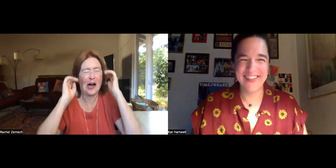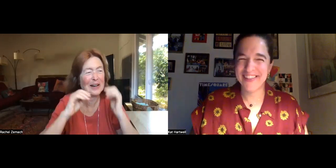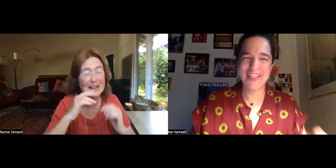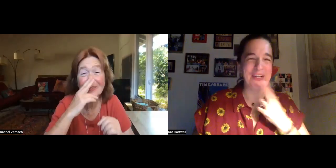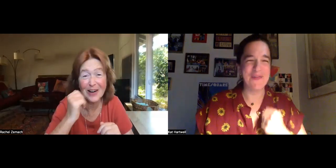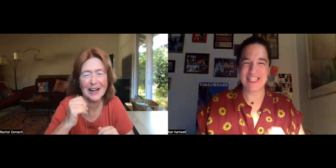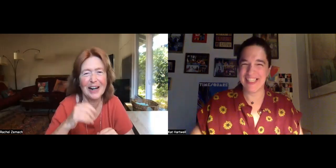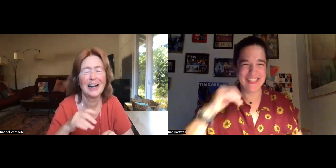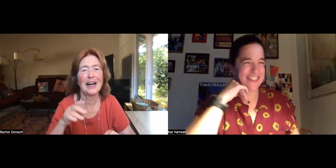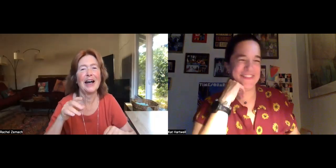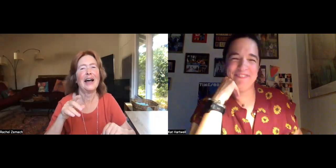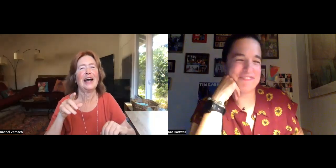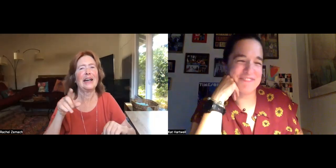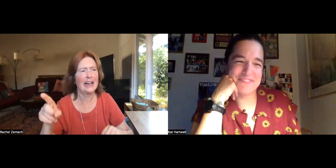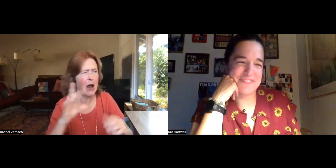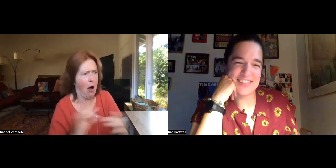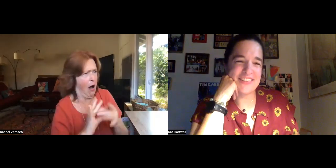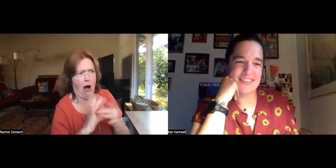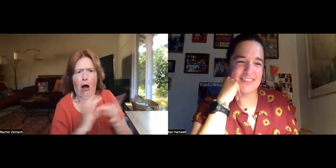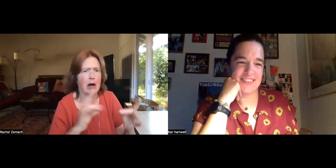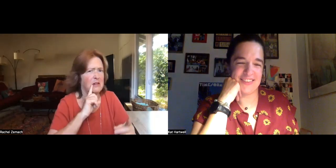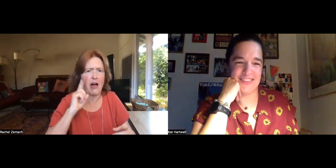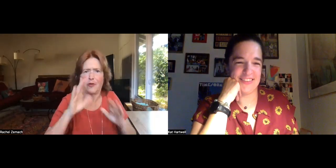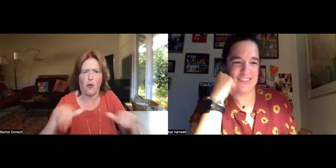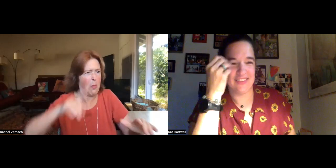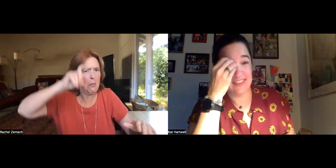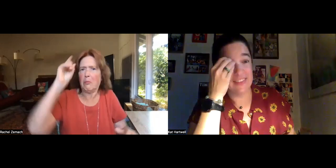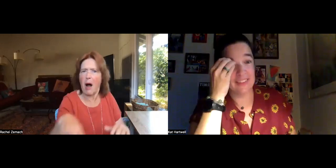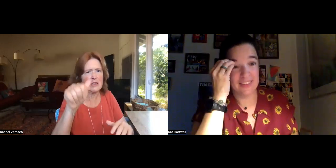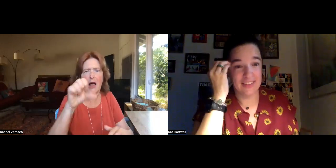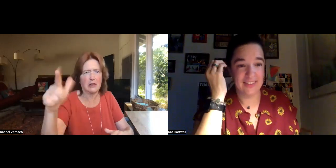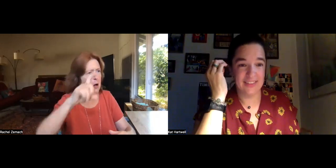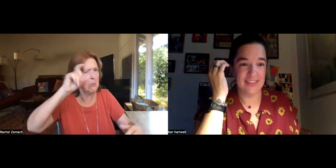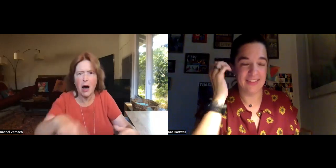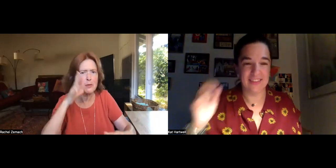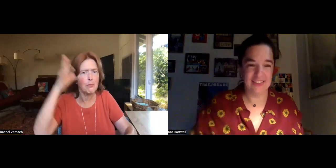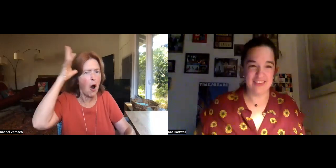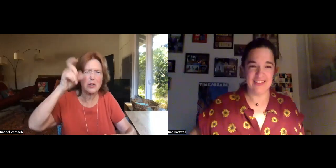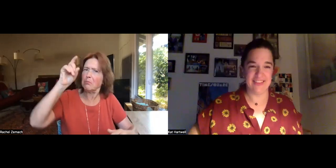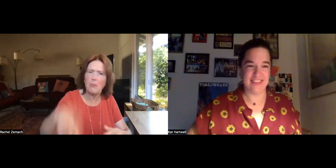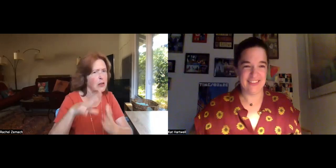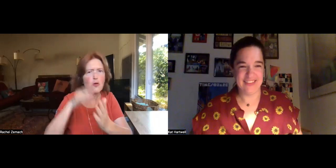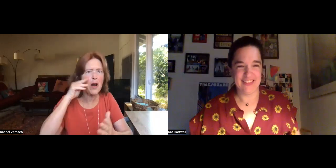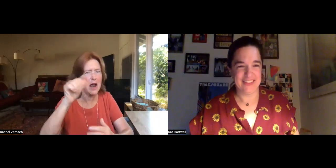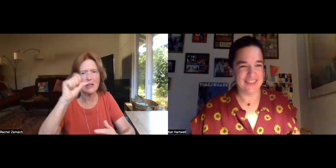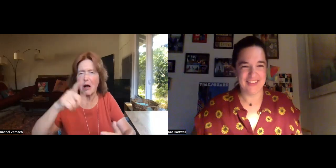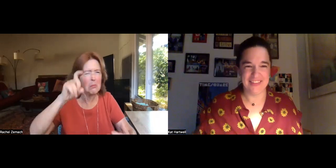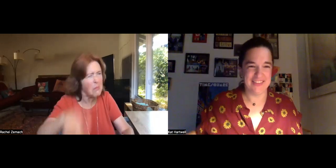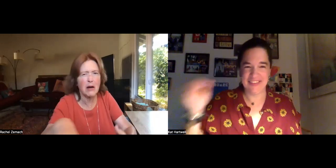It's funny. He deaf children must say something, must parent, must learn anything,